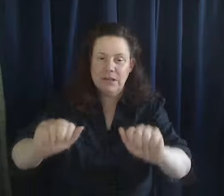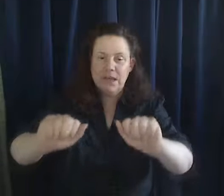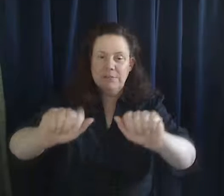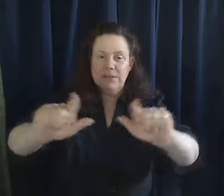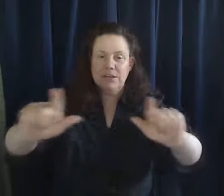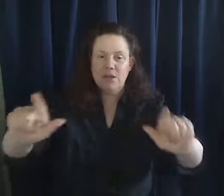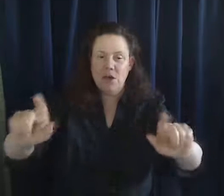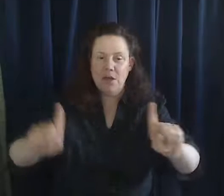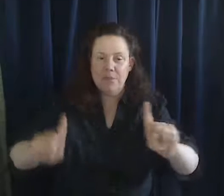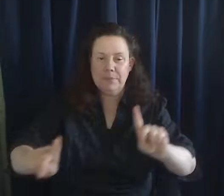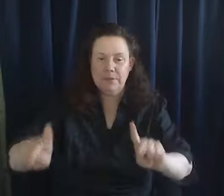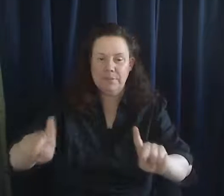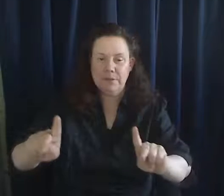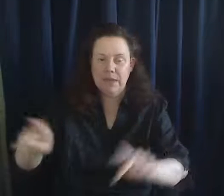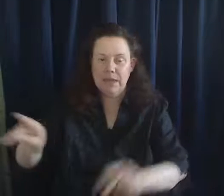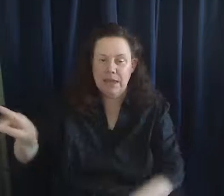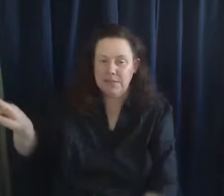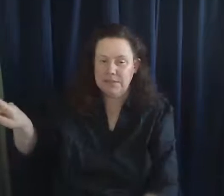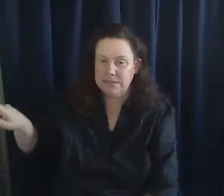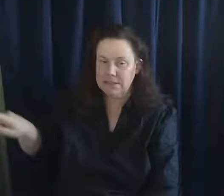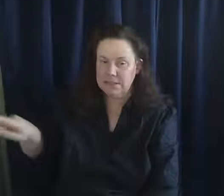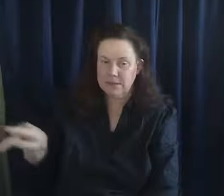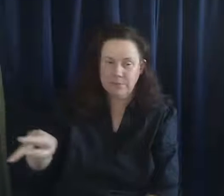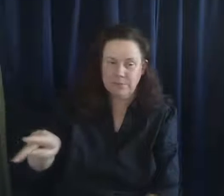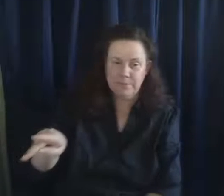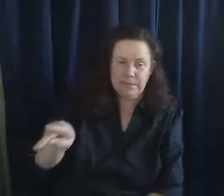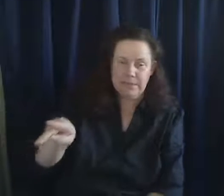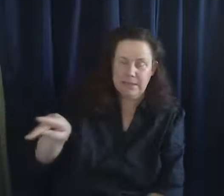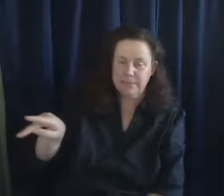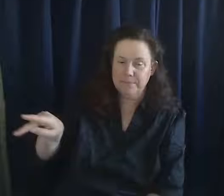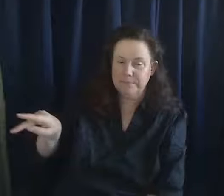I'm signing all people. And this is the letter P.